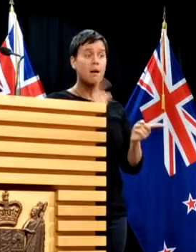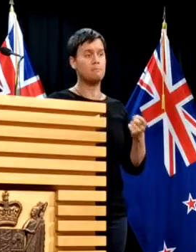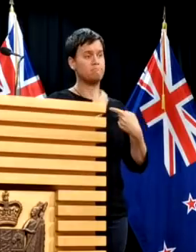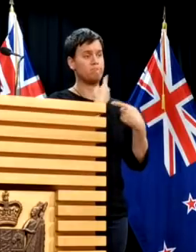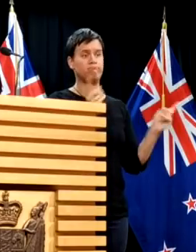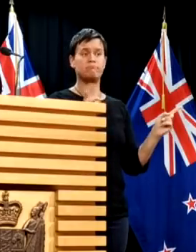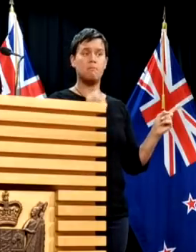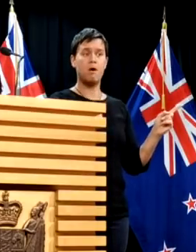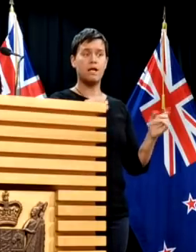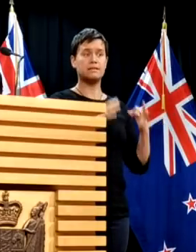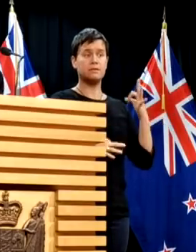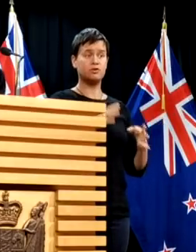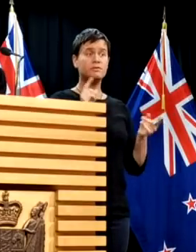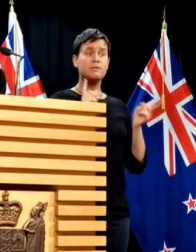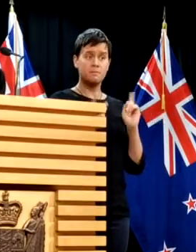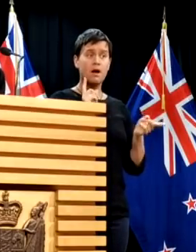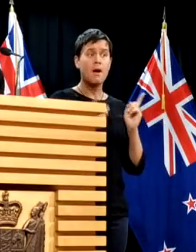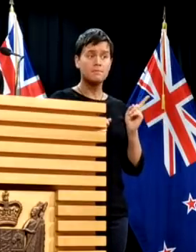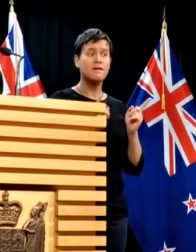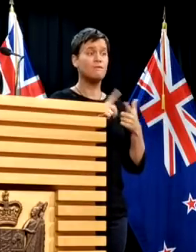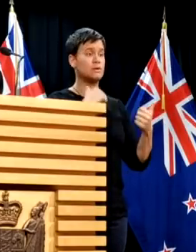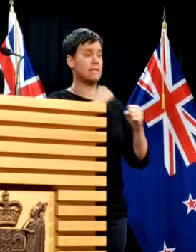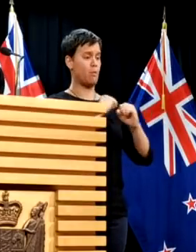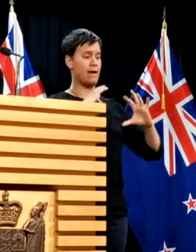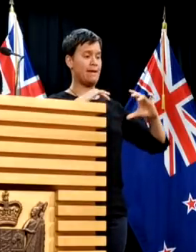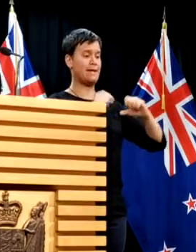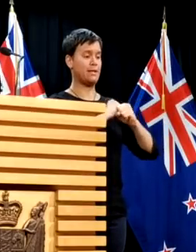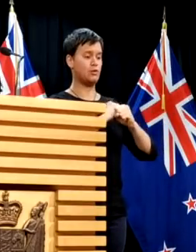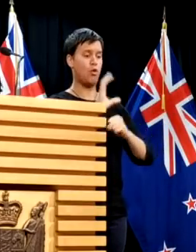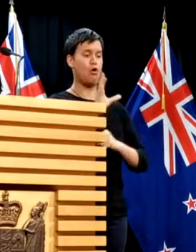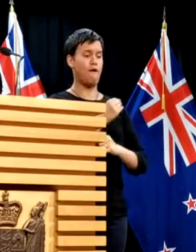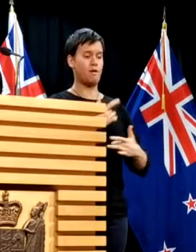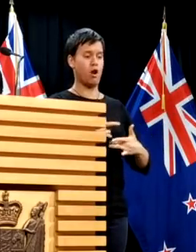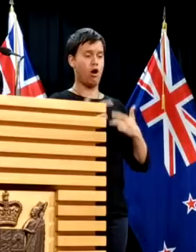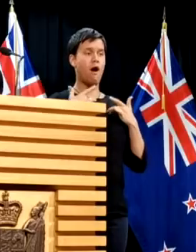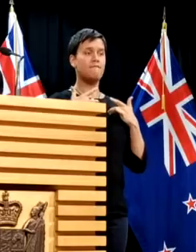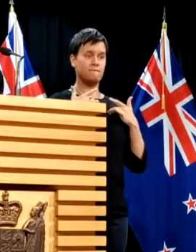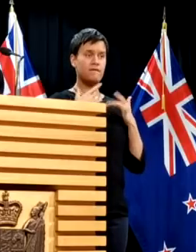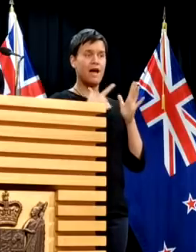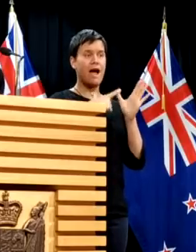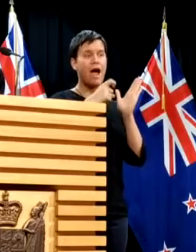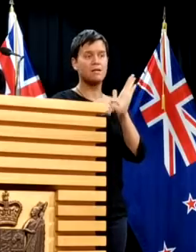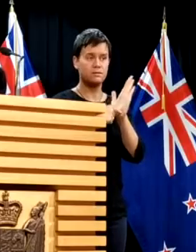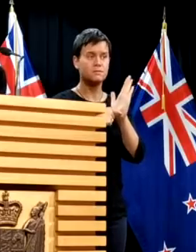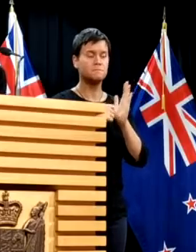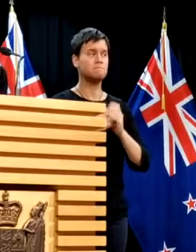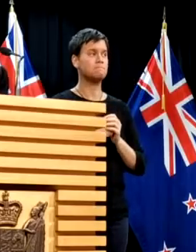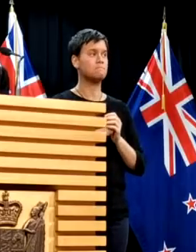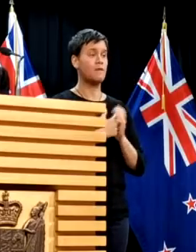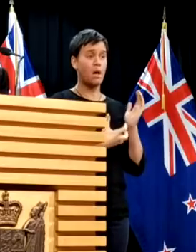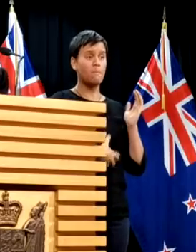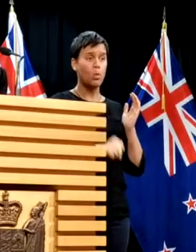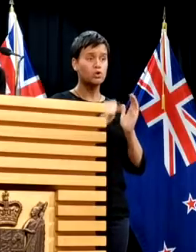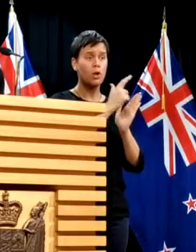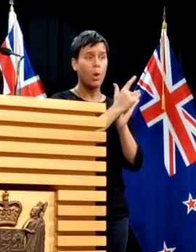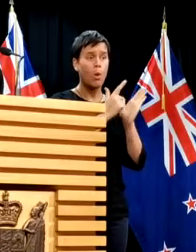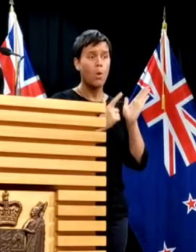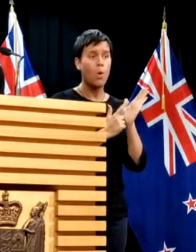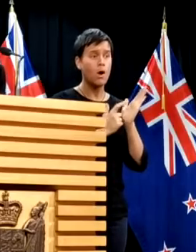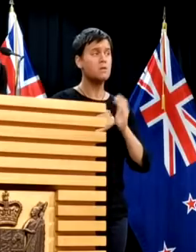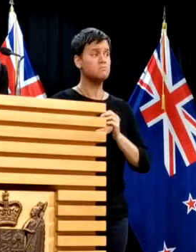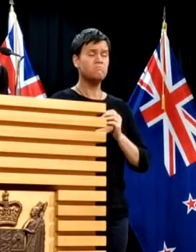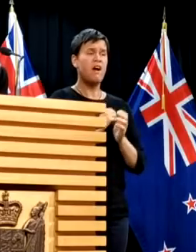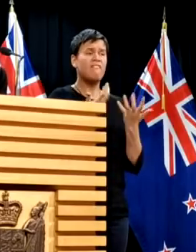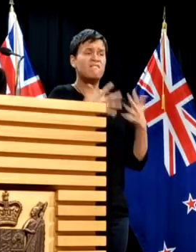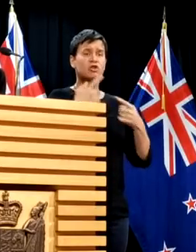strong positions on things that are quite personal. Euthanasia, I've always been consistent on. Abortion law, not only did I take a position, I